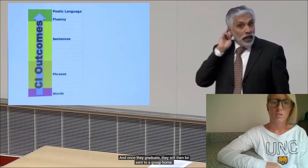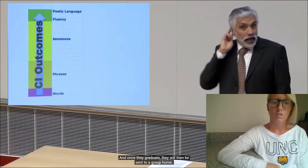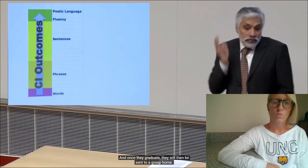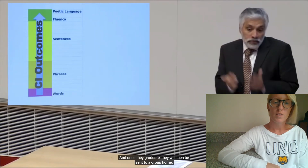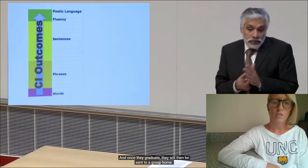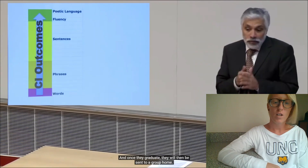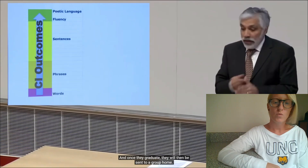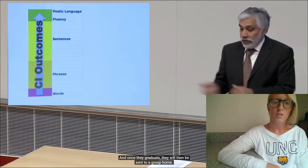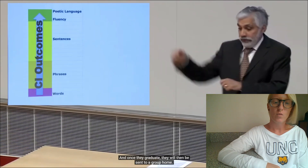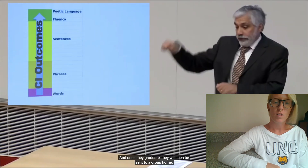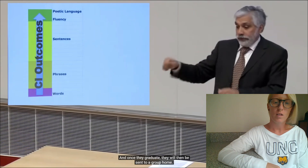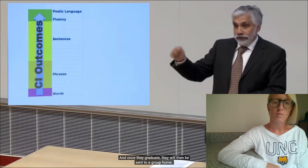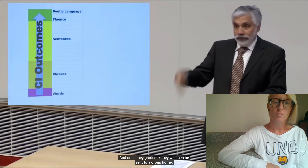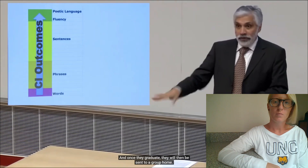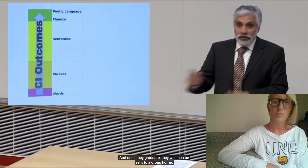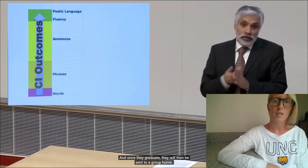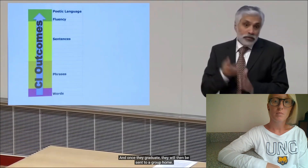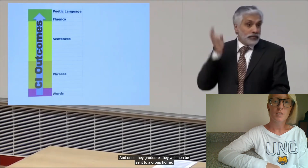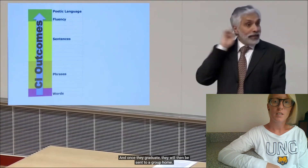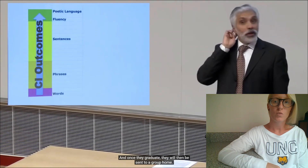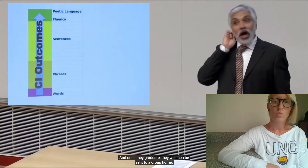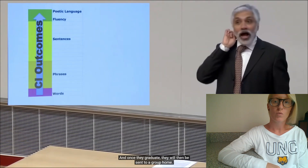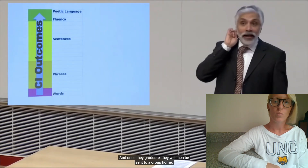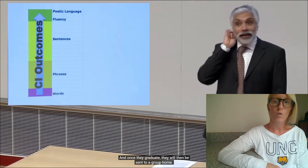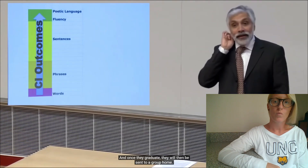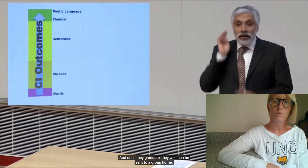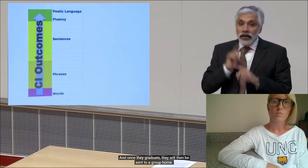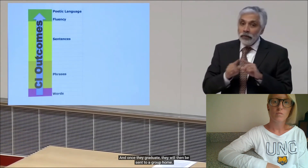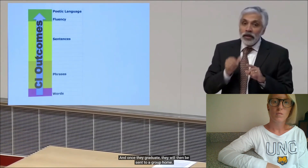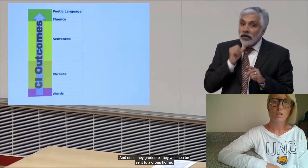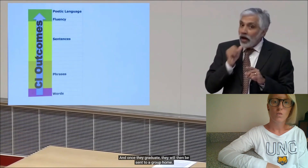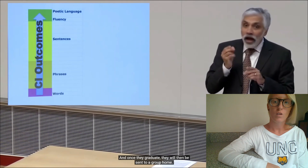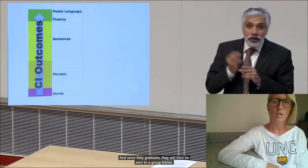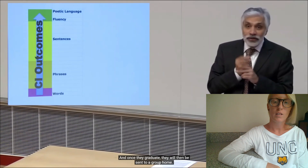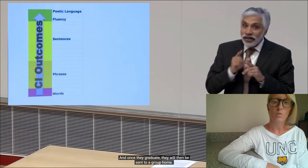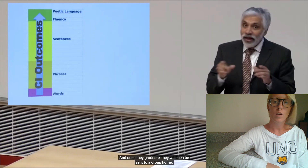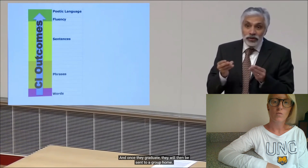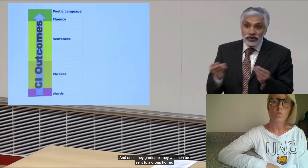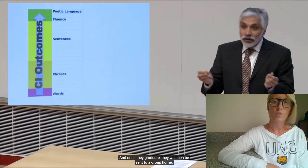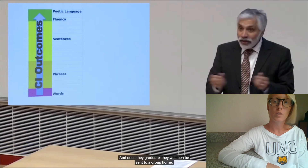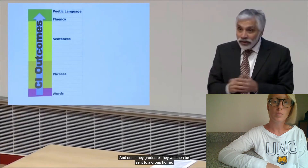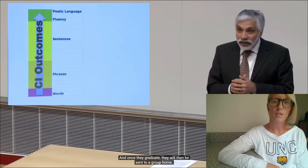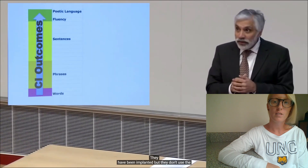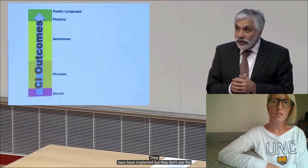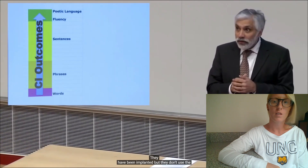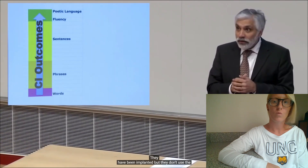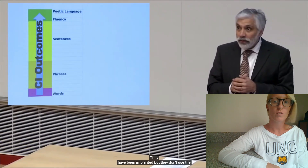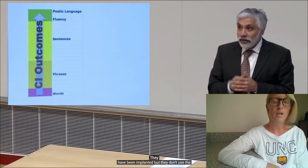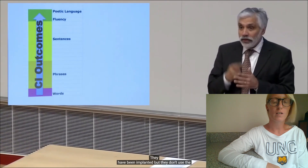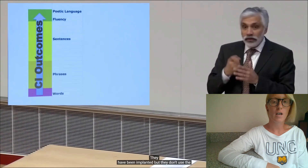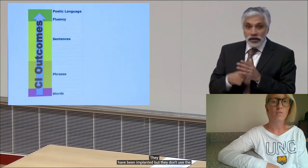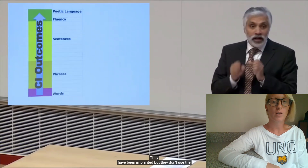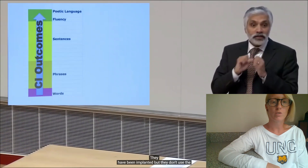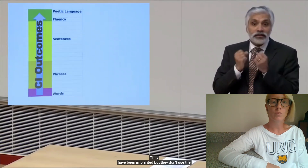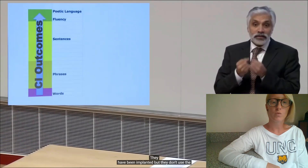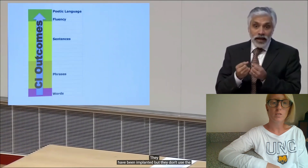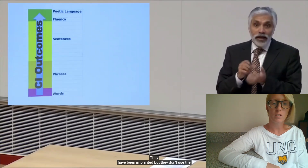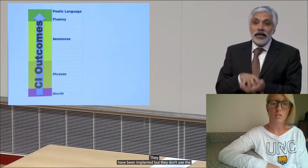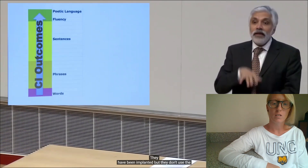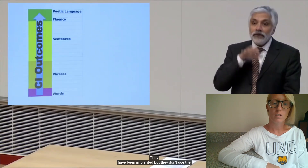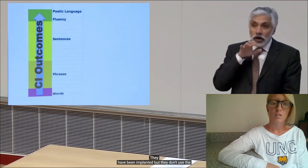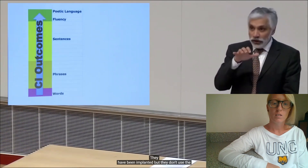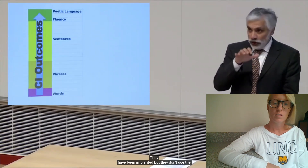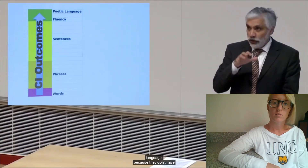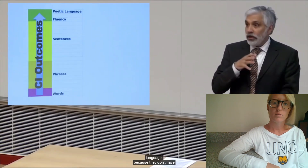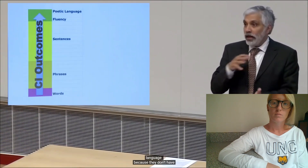they graduate, Once they will graduate, they will then be sent to a group home. and they will have cochlear implants. They and have will been not have implanted, but they language don't